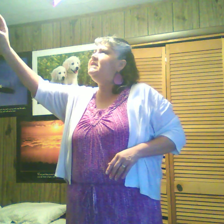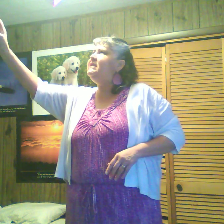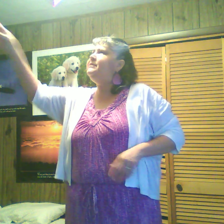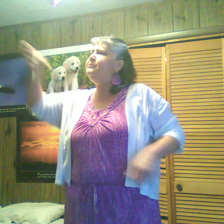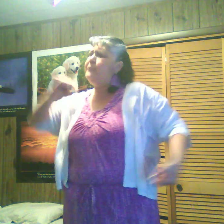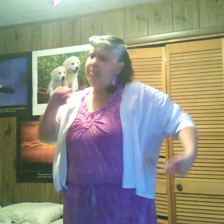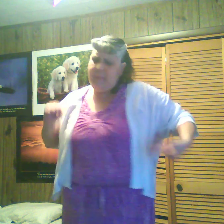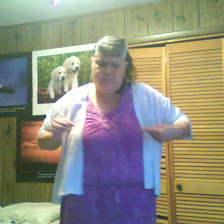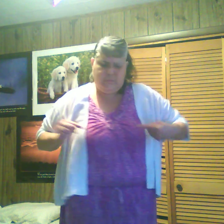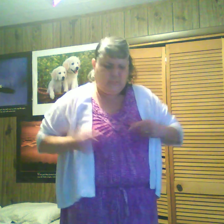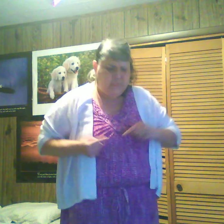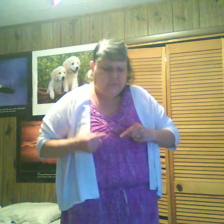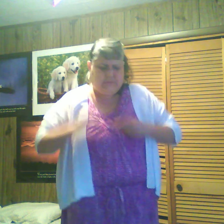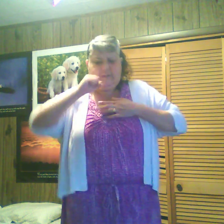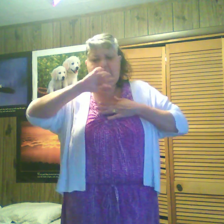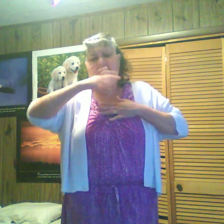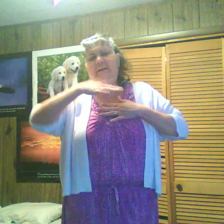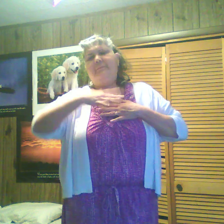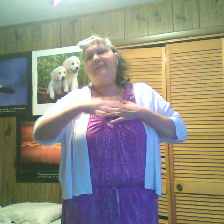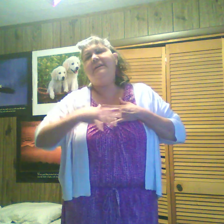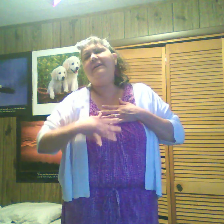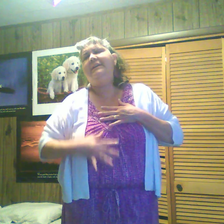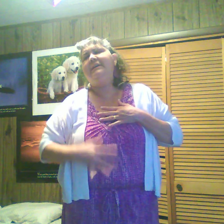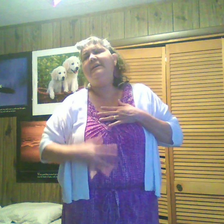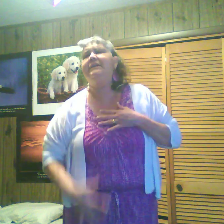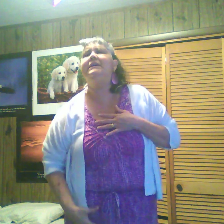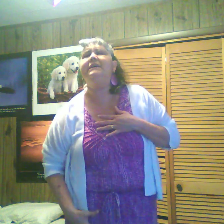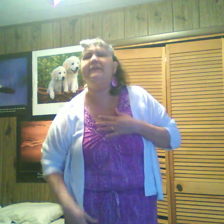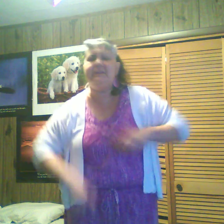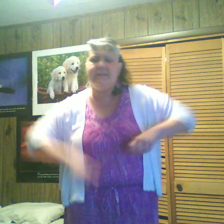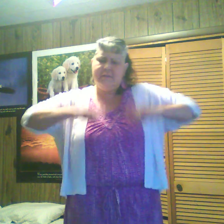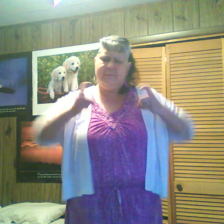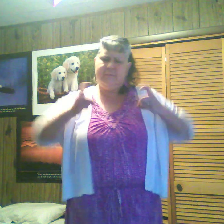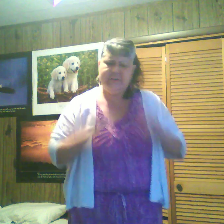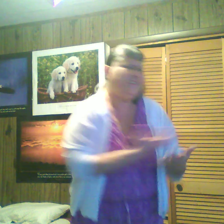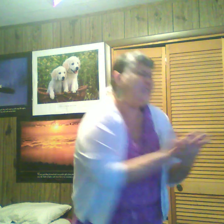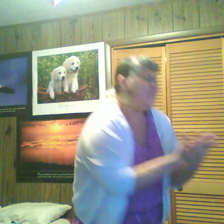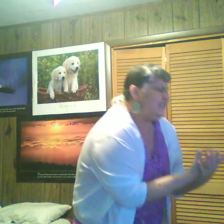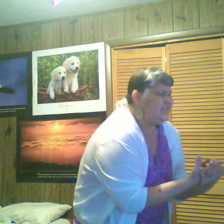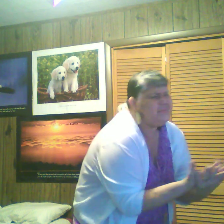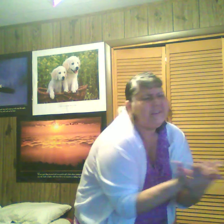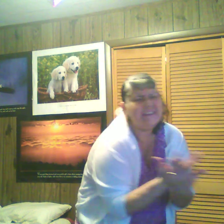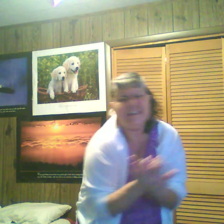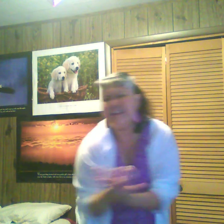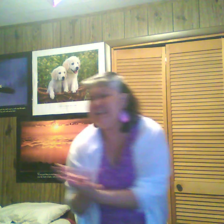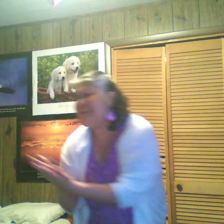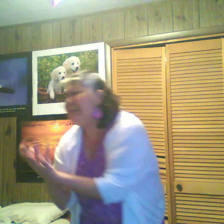tree, wounded and bleeding, for sinners bleeding,